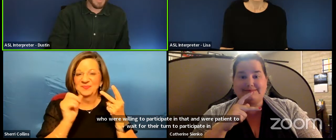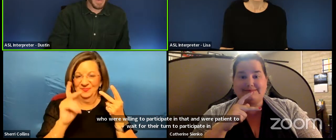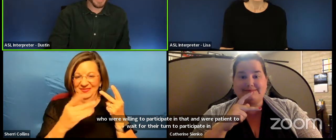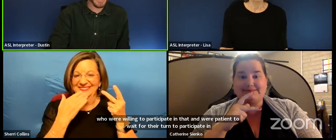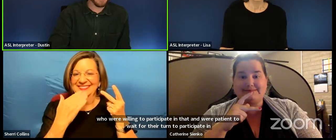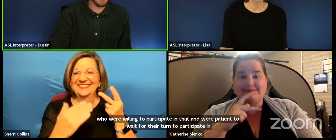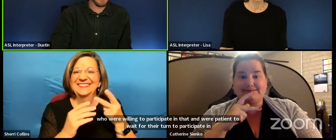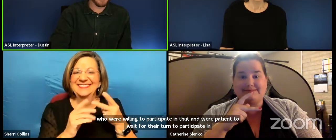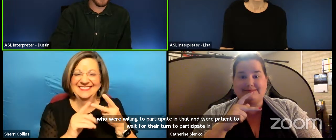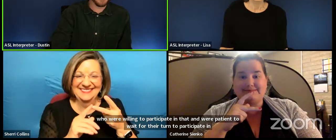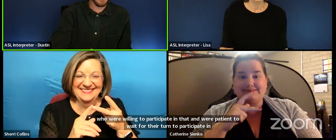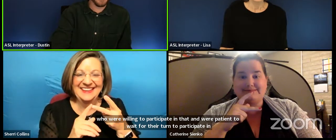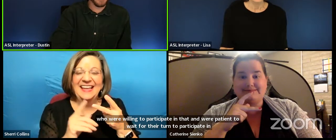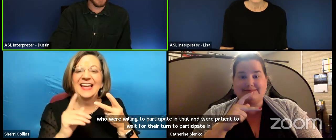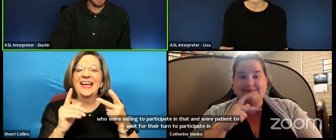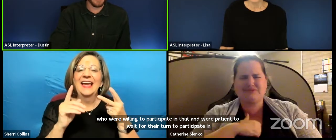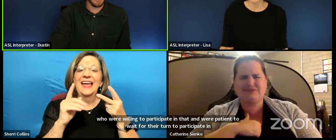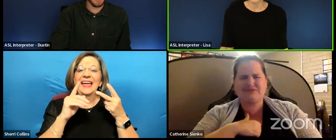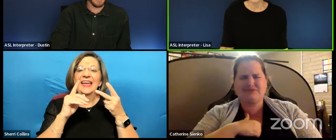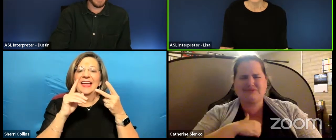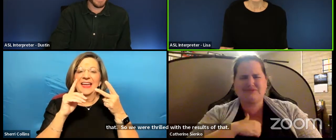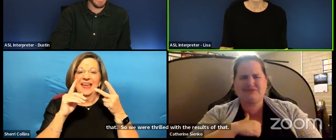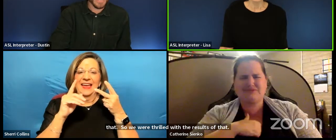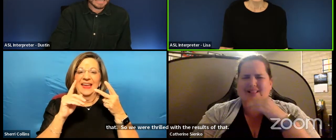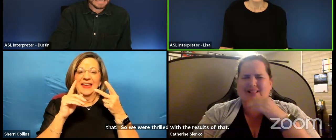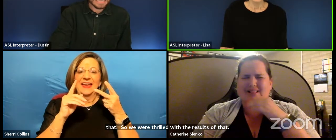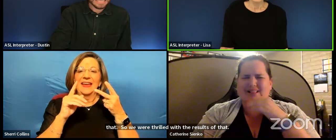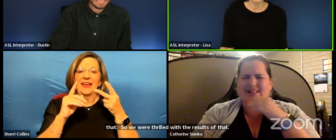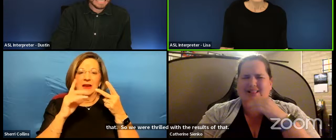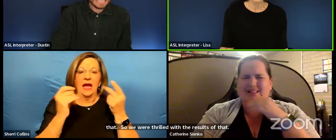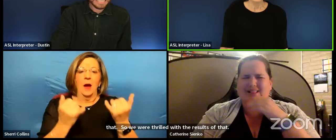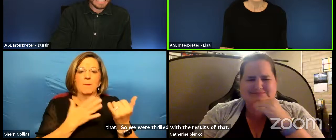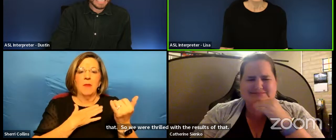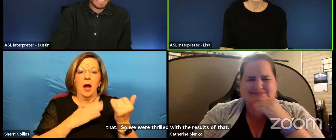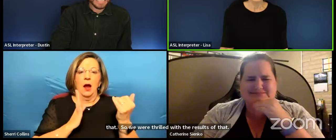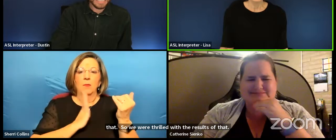Hi, I'm back. Good. Okay.